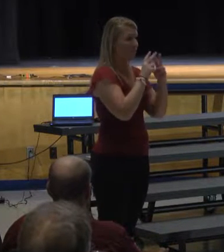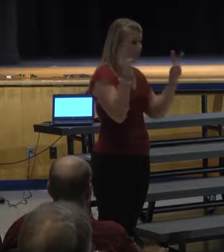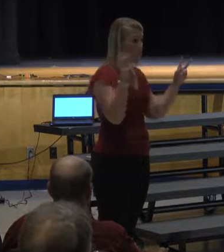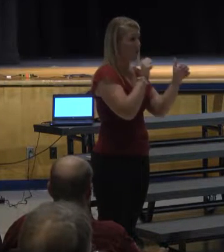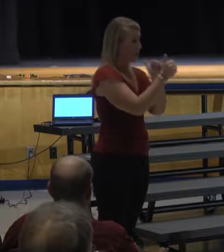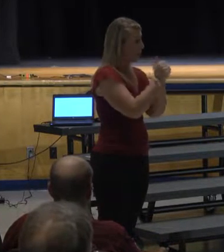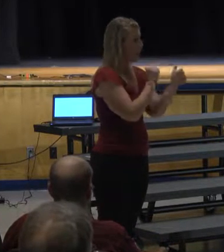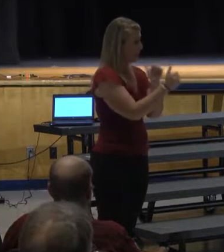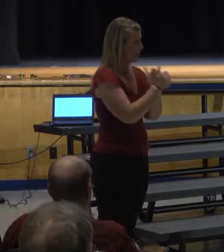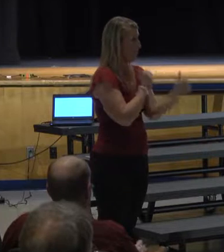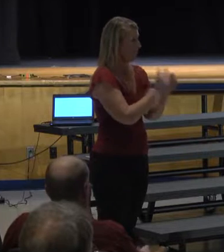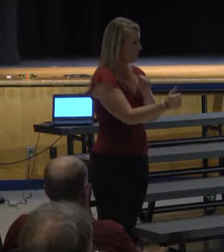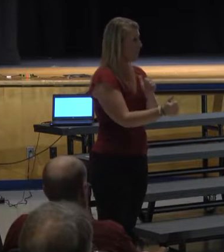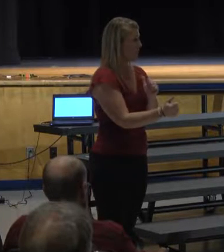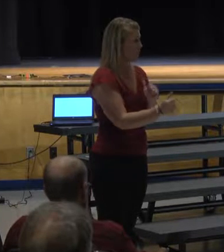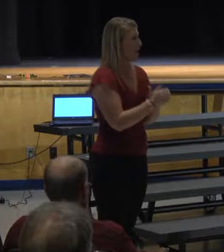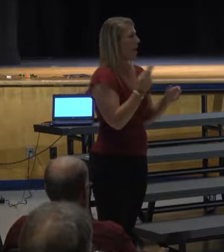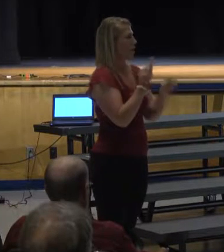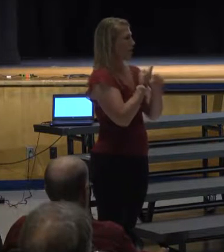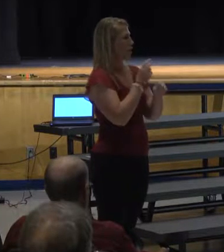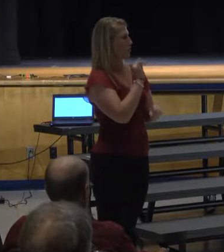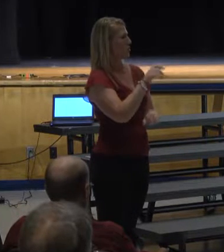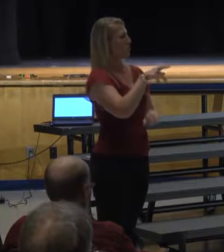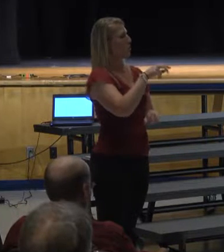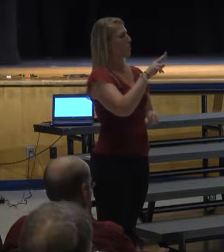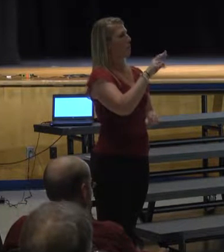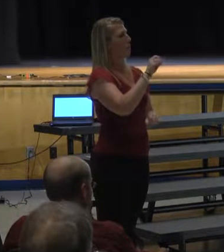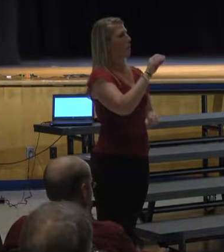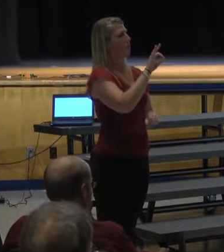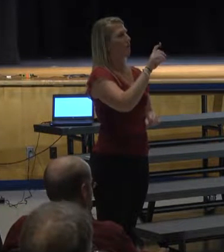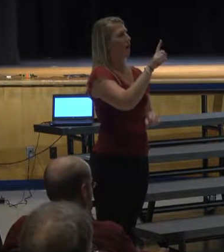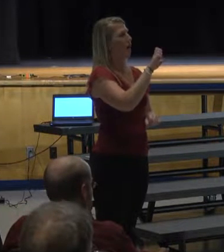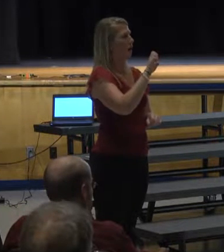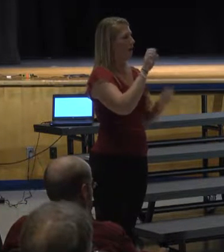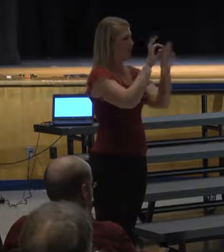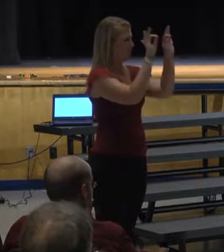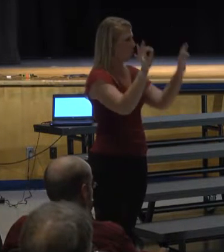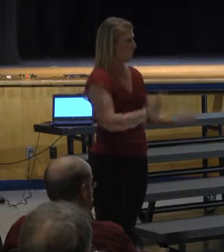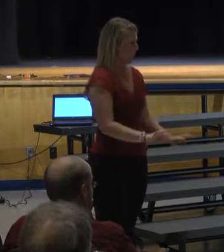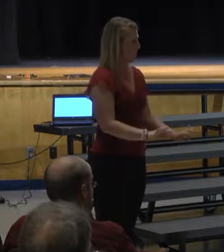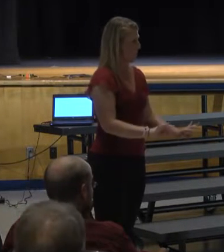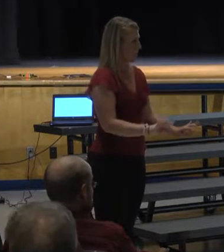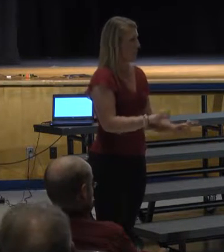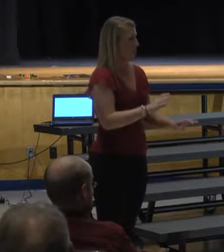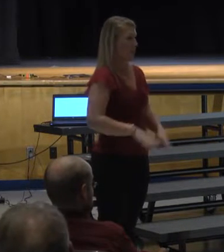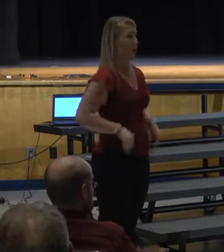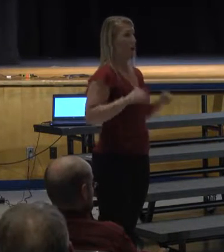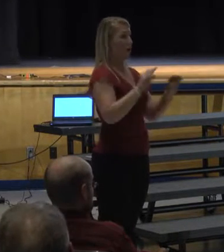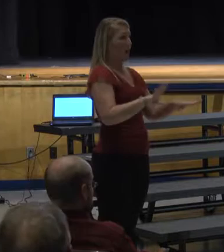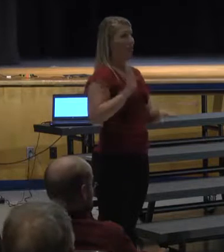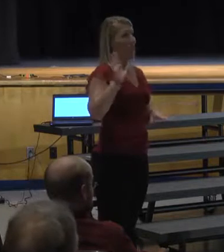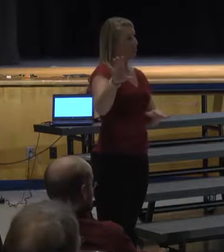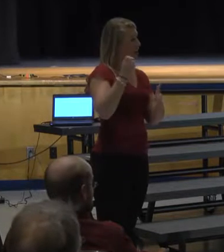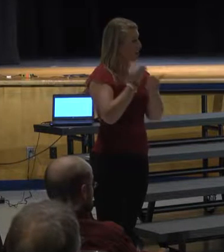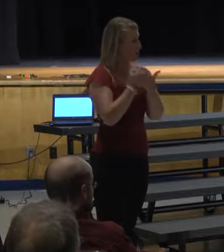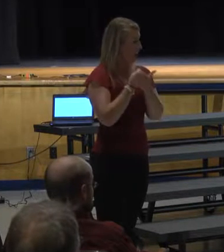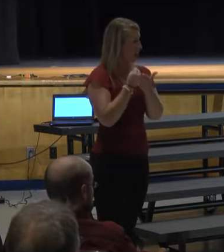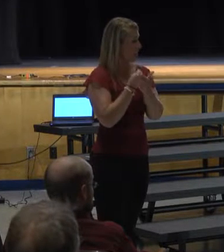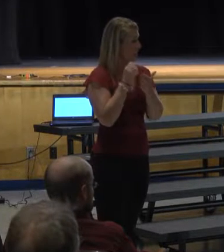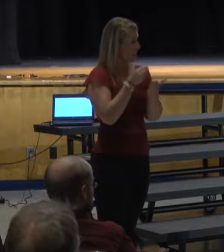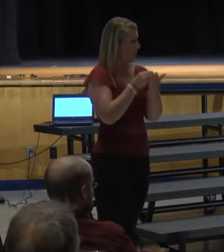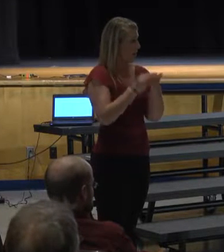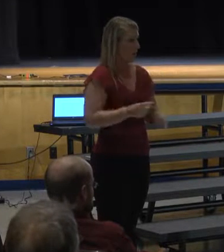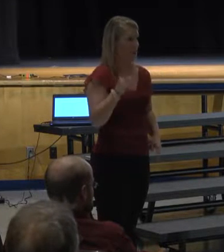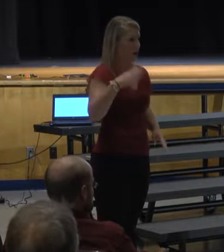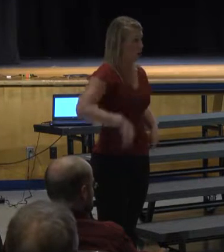do this profile form is when they're giving their institutional money away, their own scholarship dollars, they want to be as discerning as